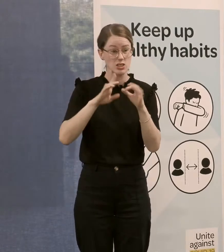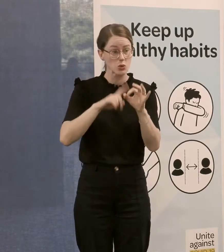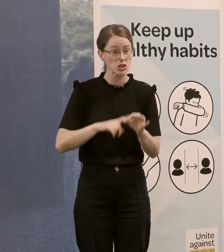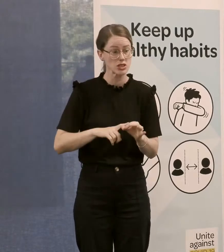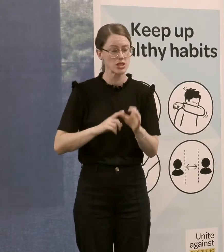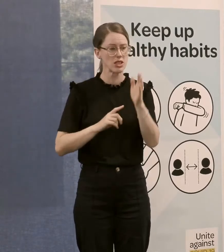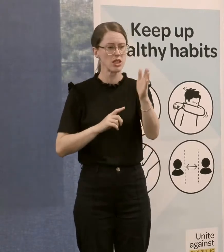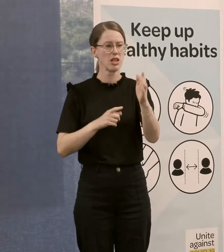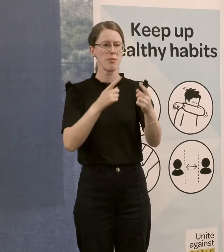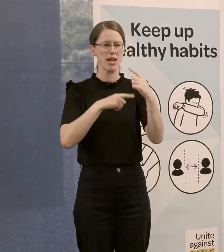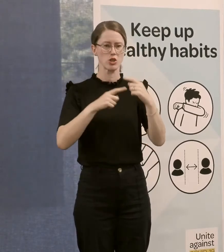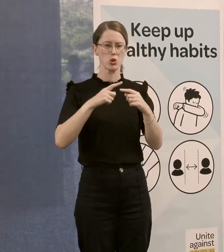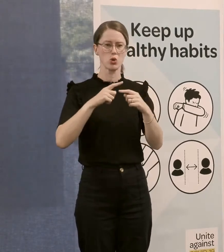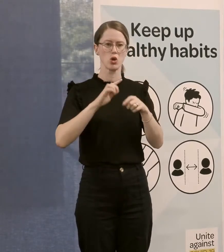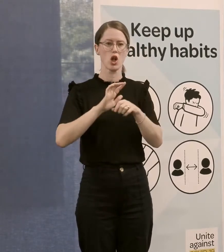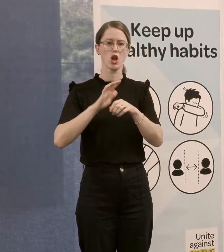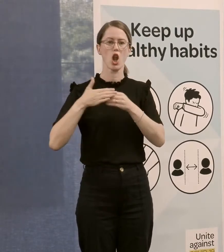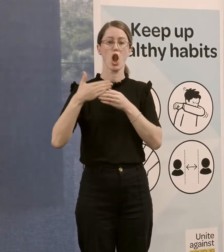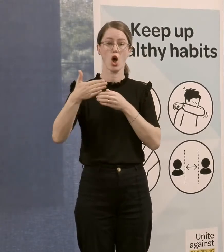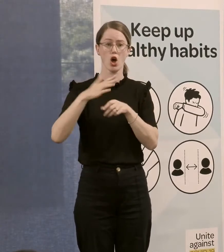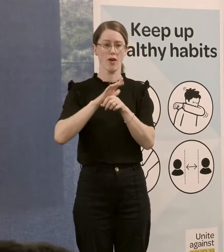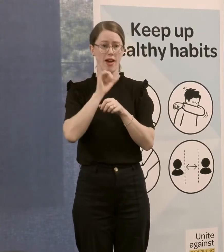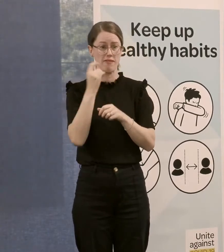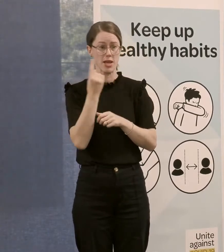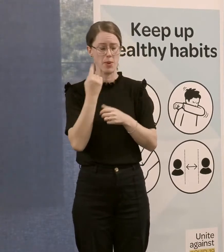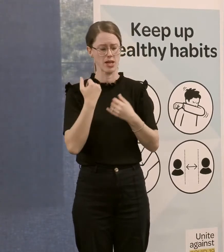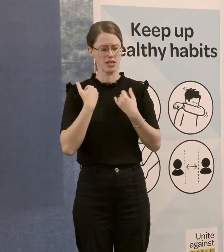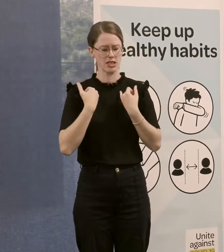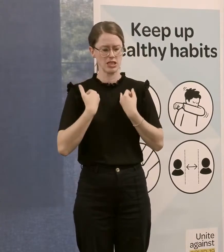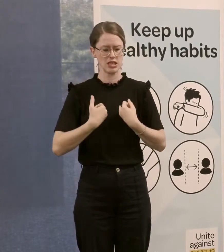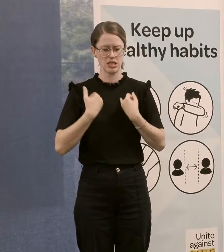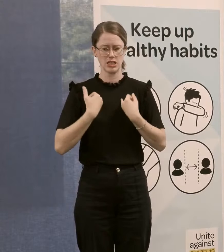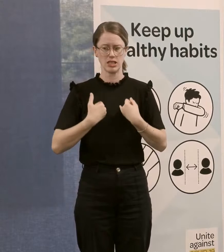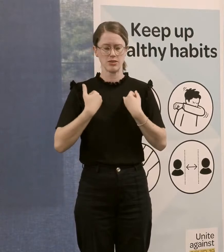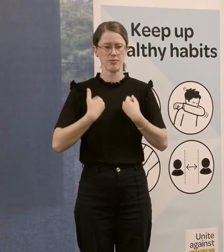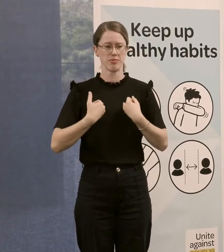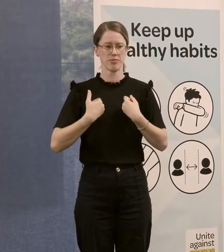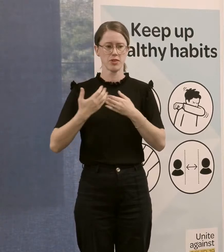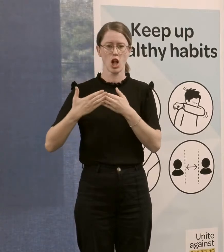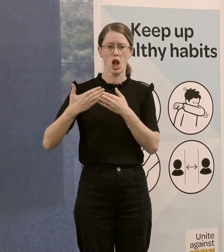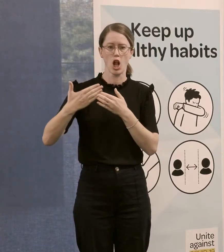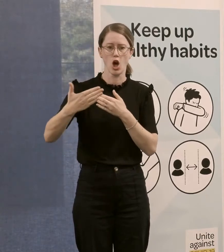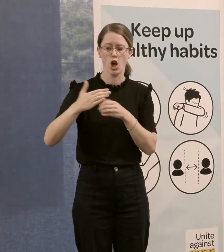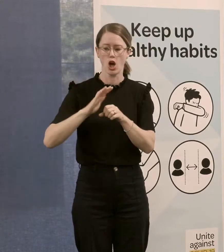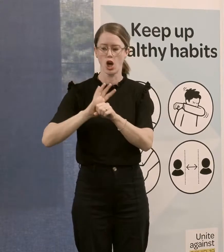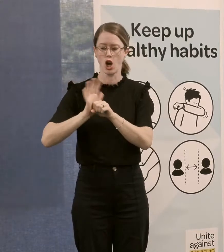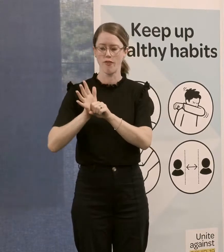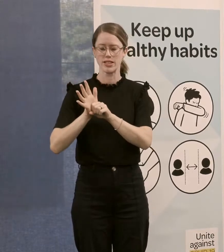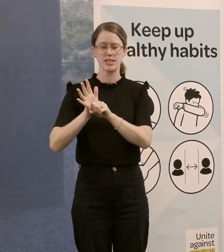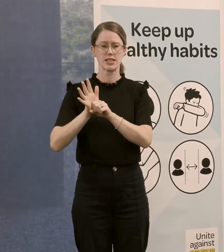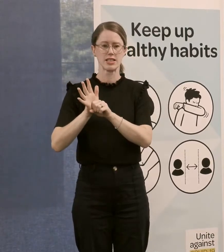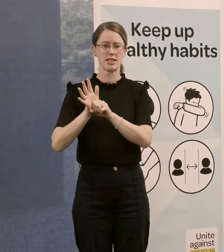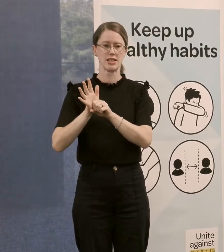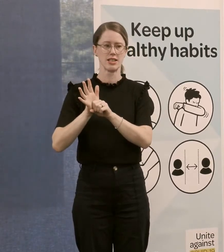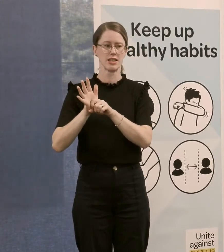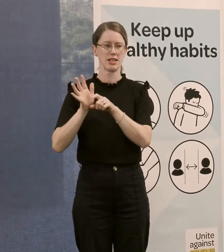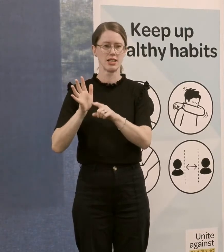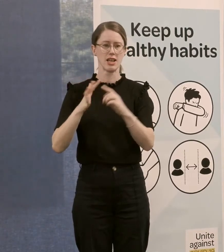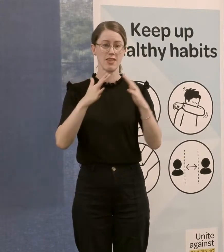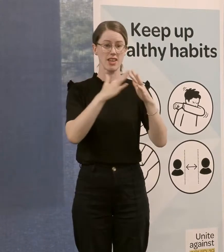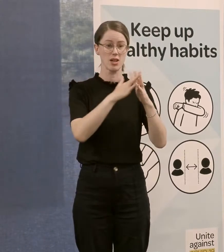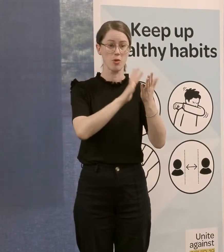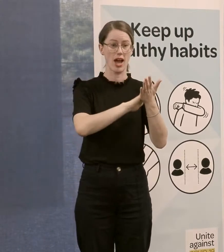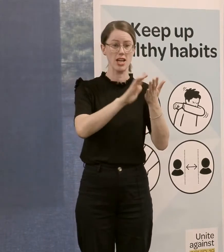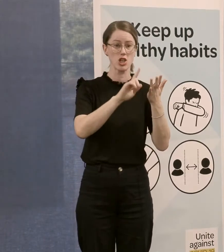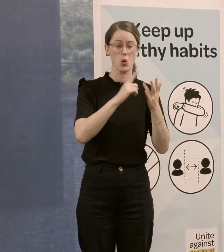questions? Just going back to long COVID, so for people who have symptoms, people who may have long COVID now, and WHO said